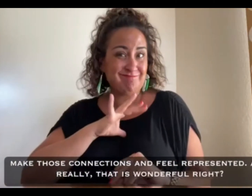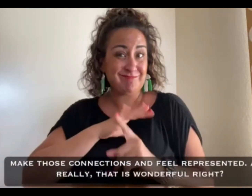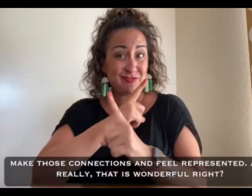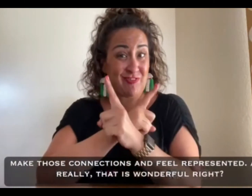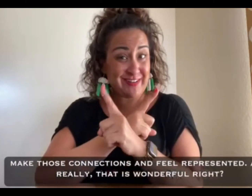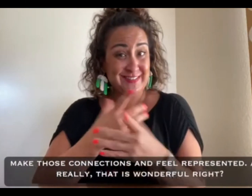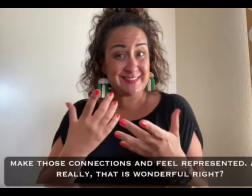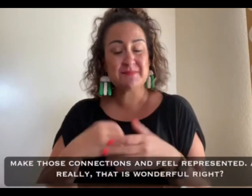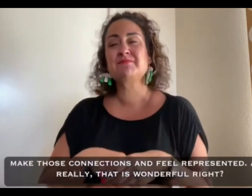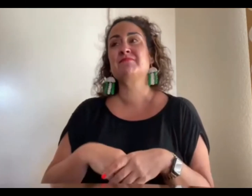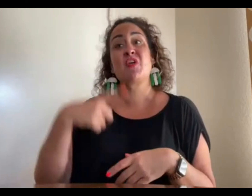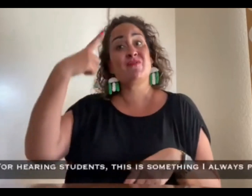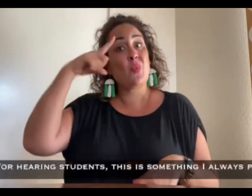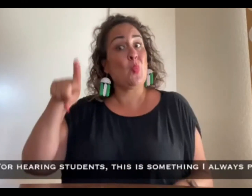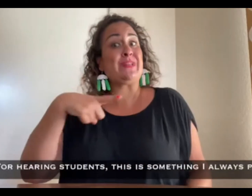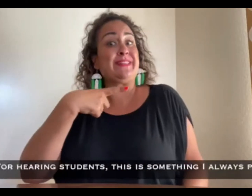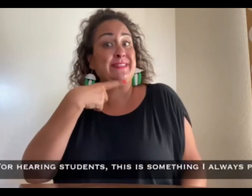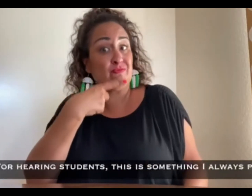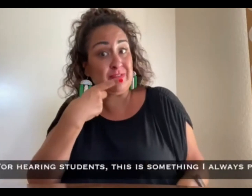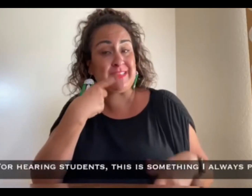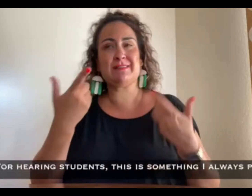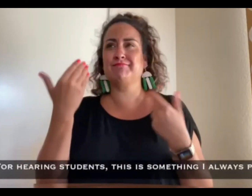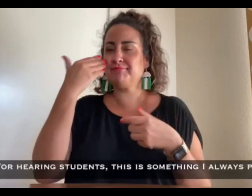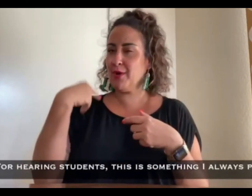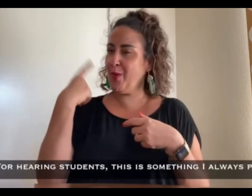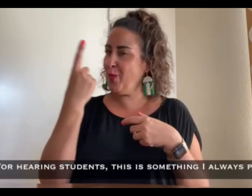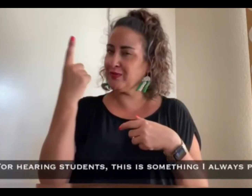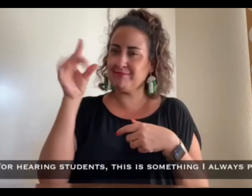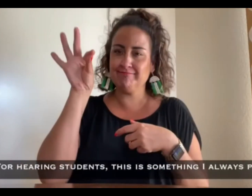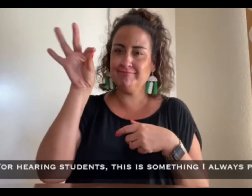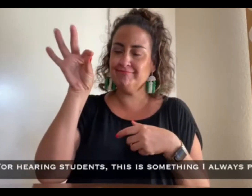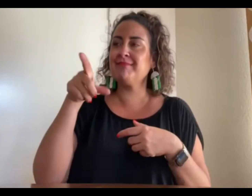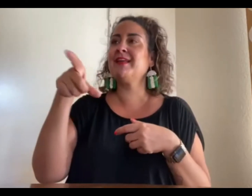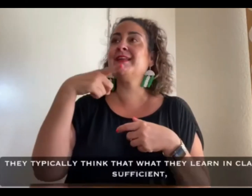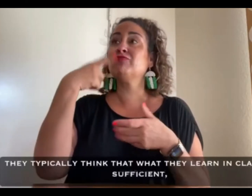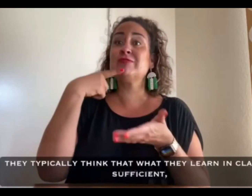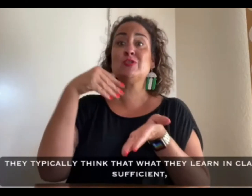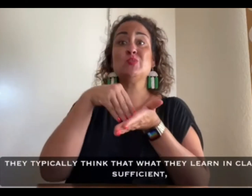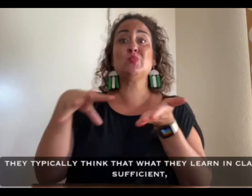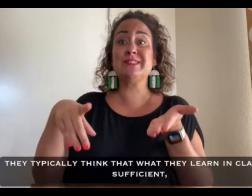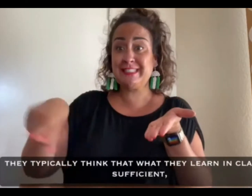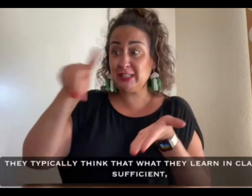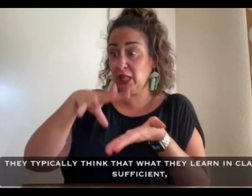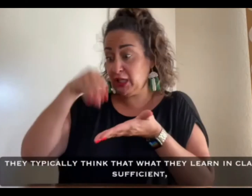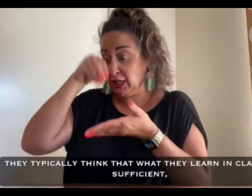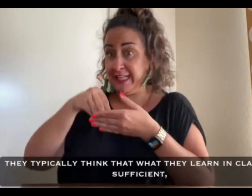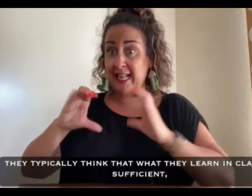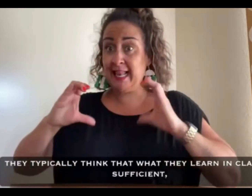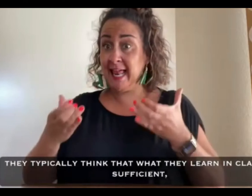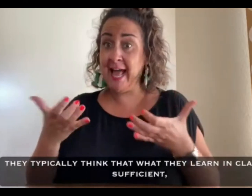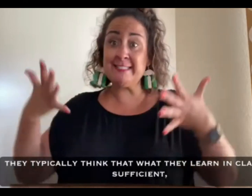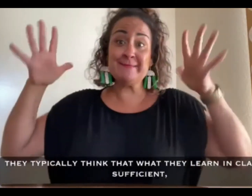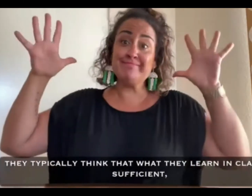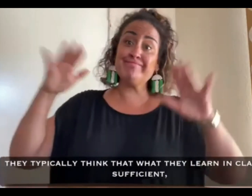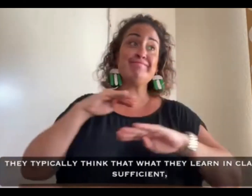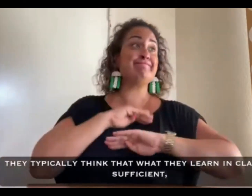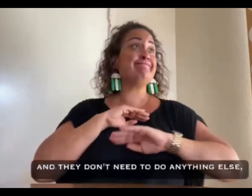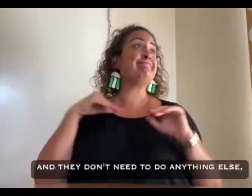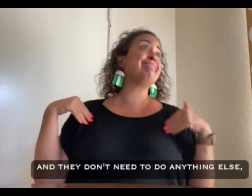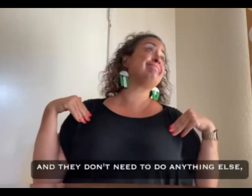For hearing students, this is something I always preach. They typically think that what they learn in class is sufficient and that they don't need to do anything else. But